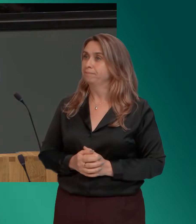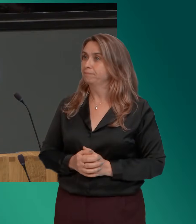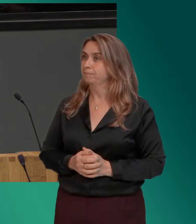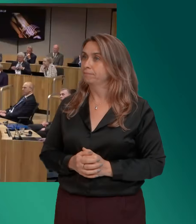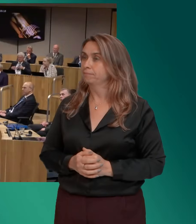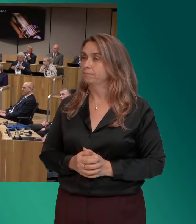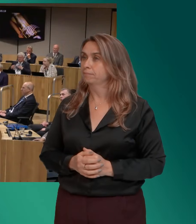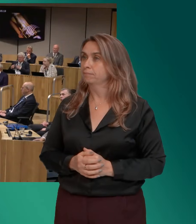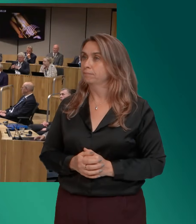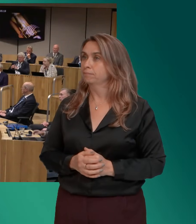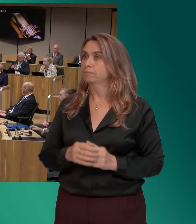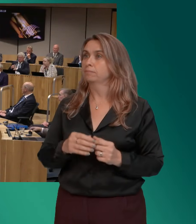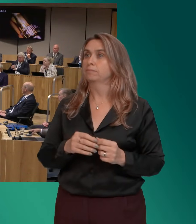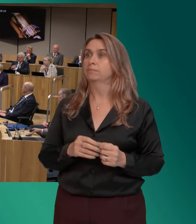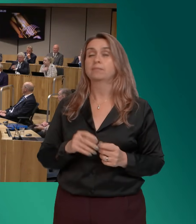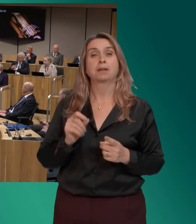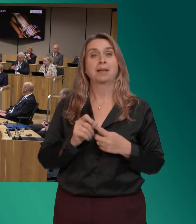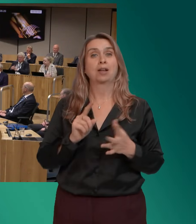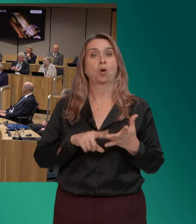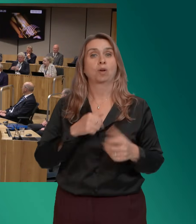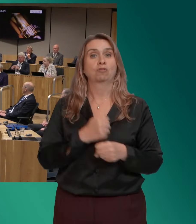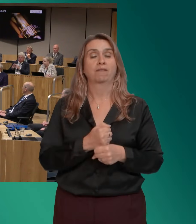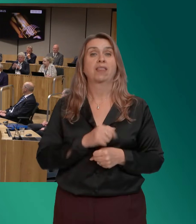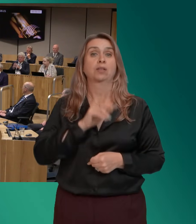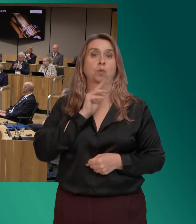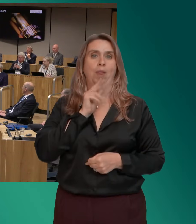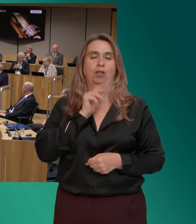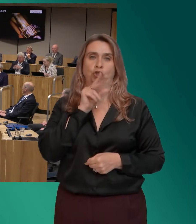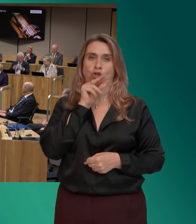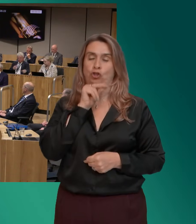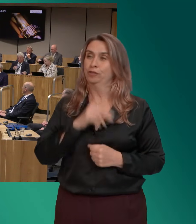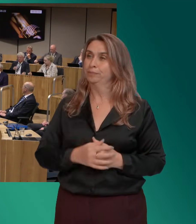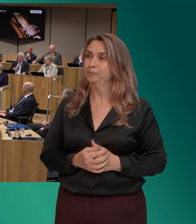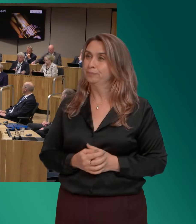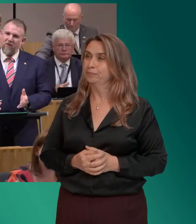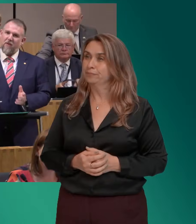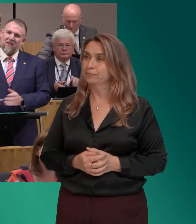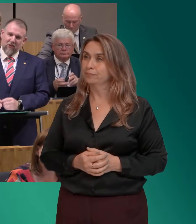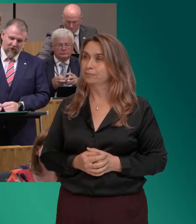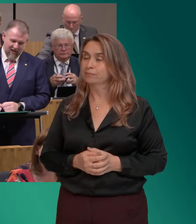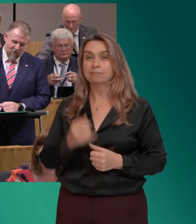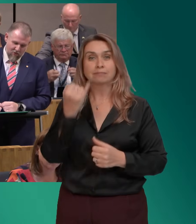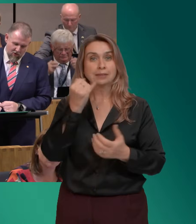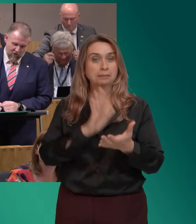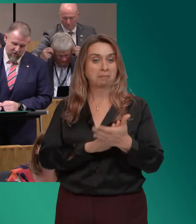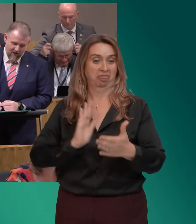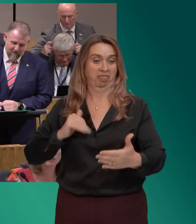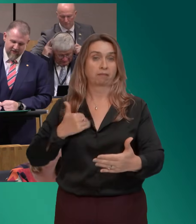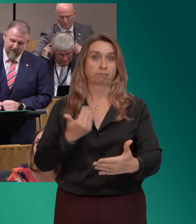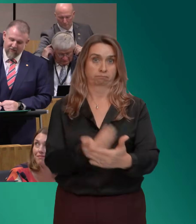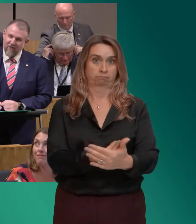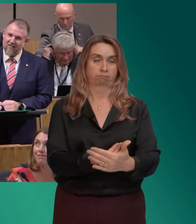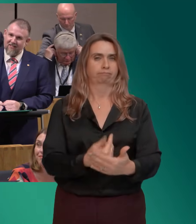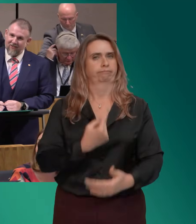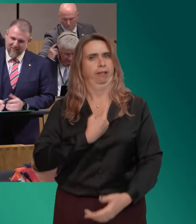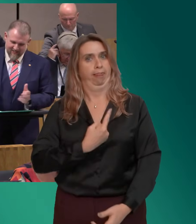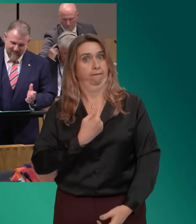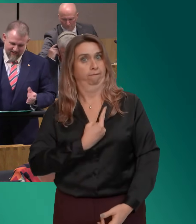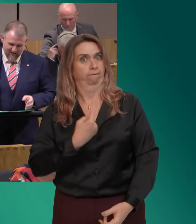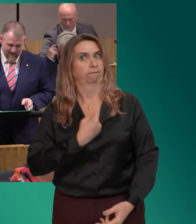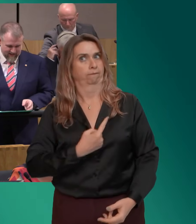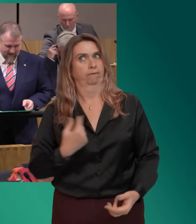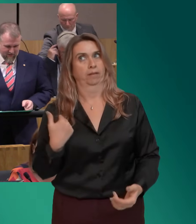Owen Griffiths. Diolch Llywydd. Prif Weinidog, dros y 6 mis. Over the past 6 months, you know that I've had personal